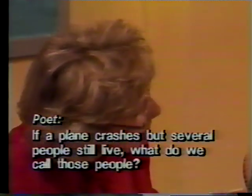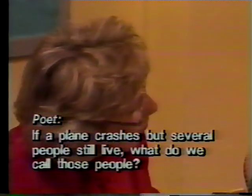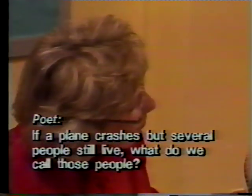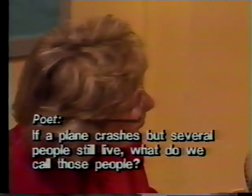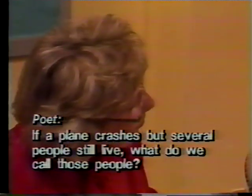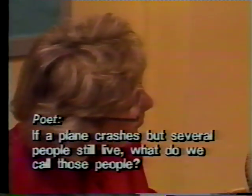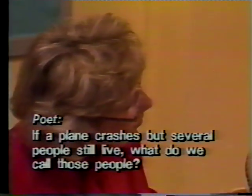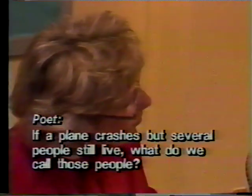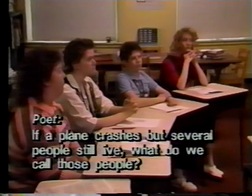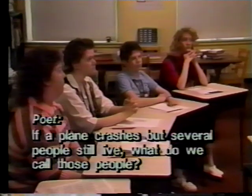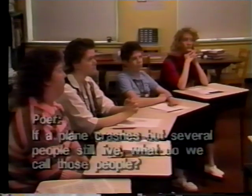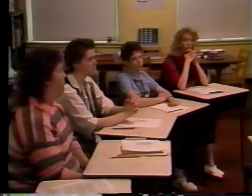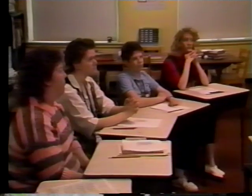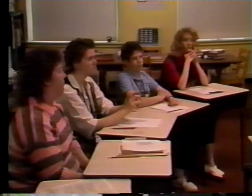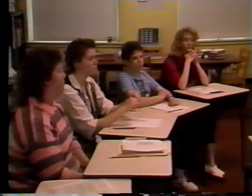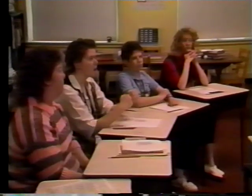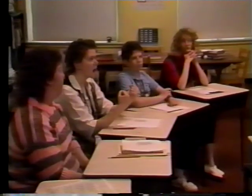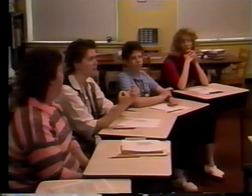still live, what do we call those people?